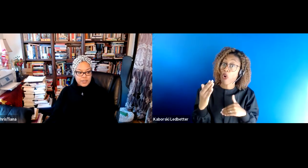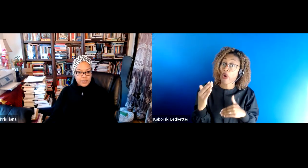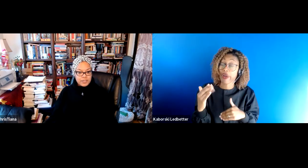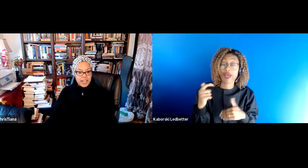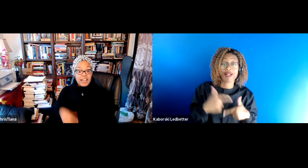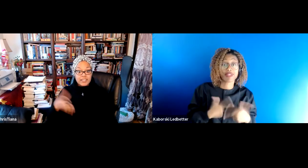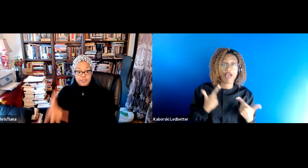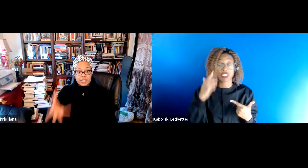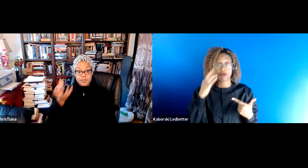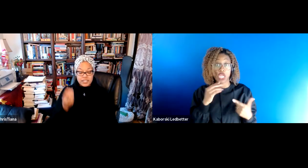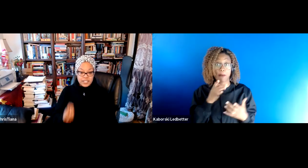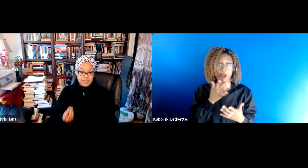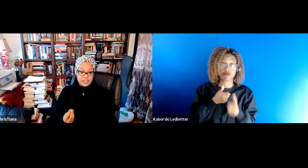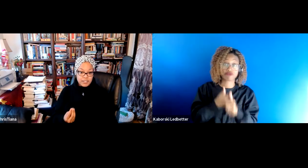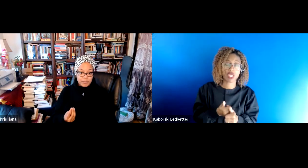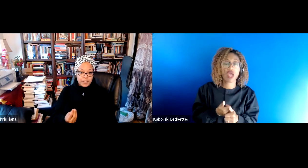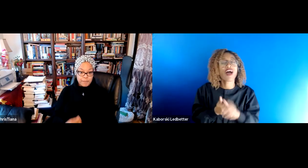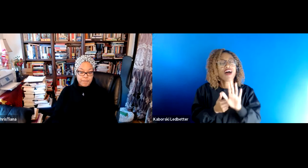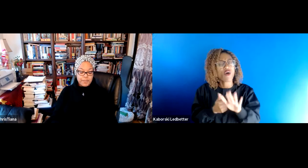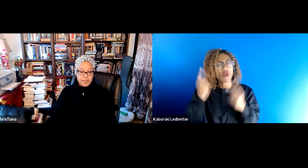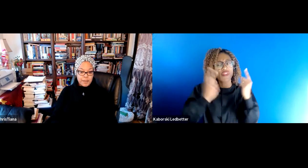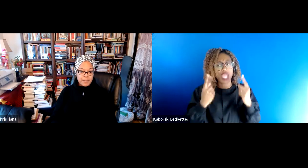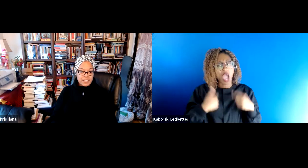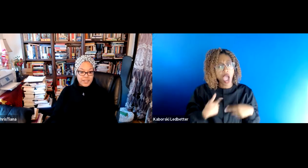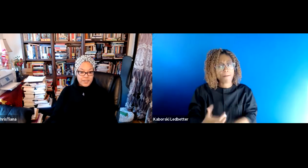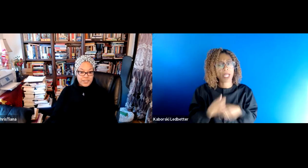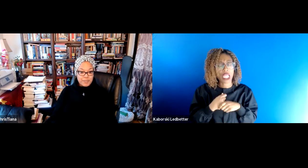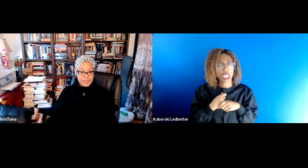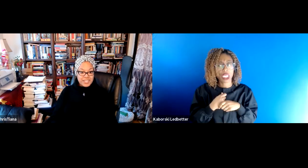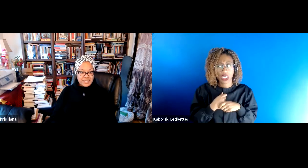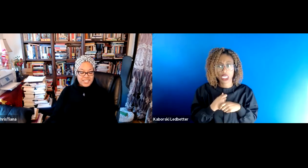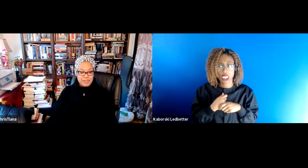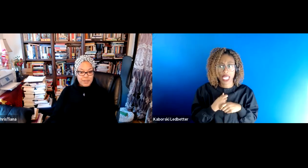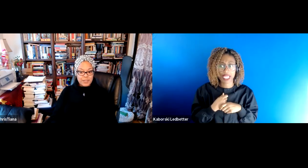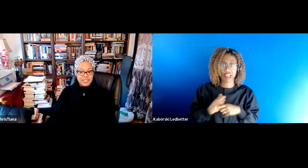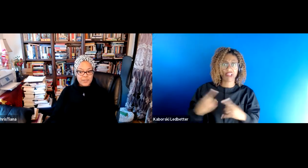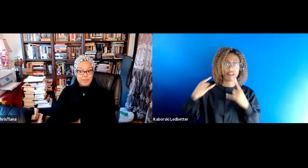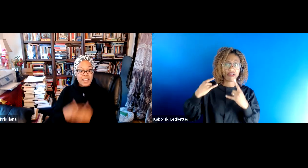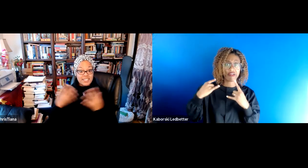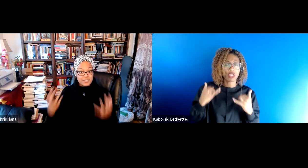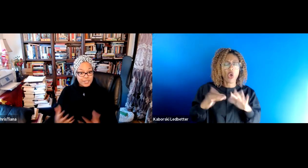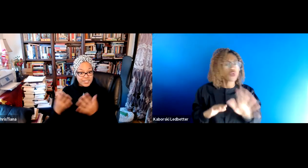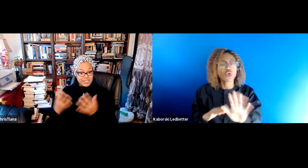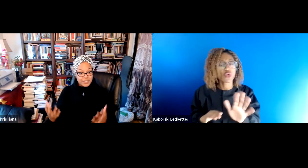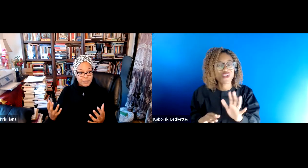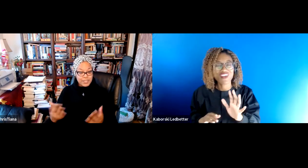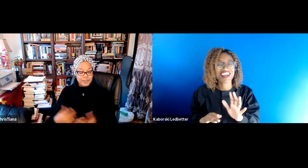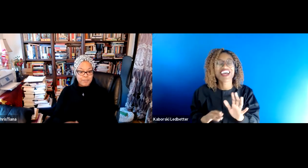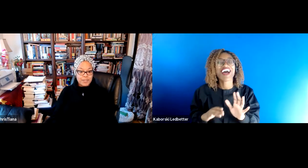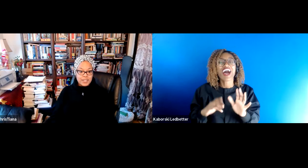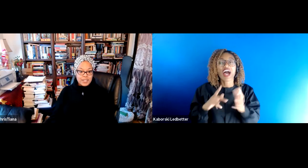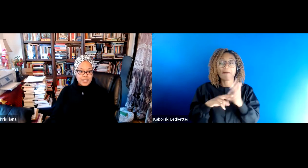are actively receiving something. But I think what's important here is to think about ways that we passively receive